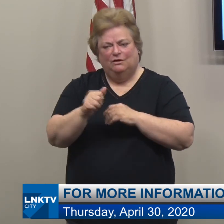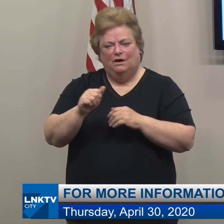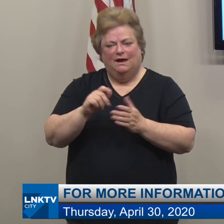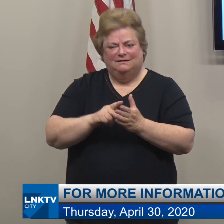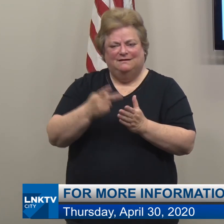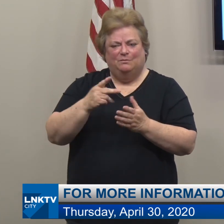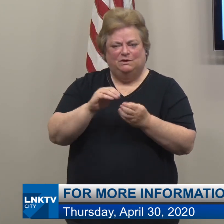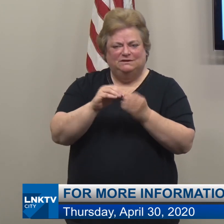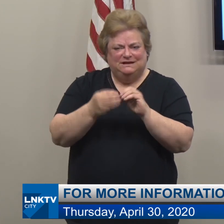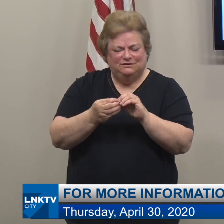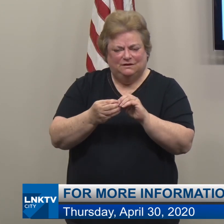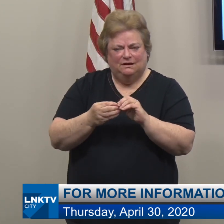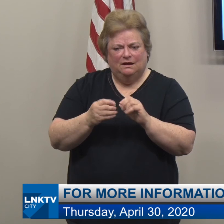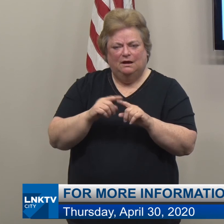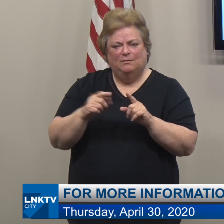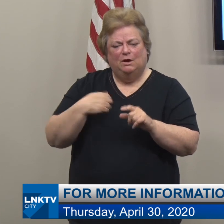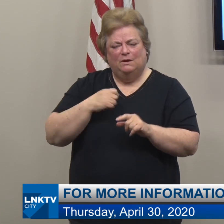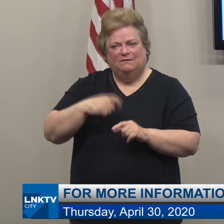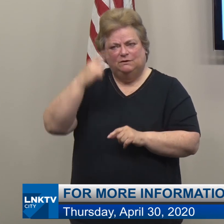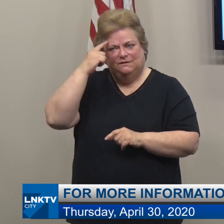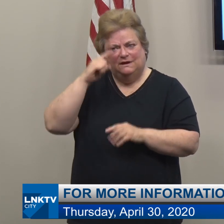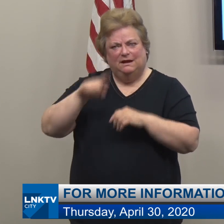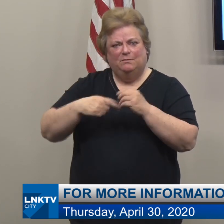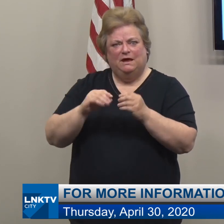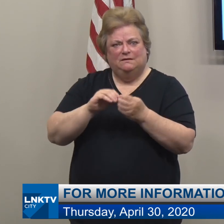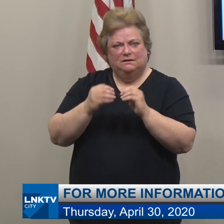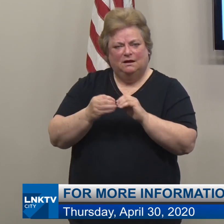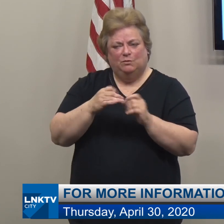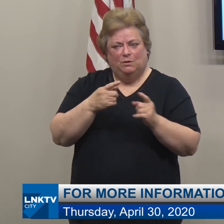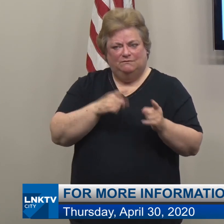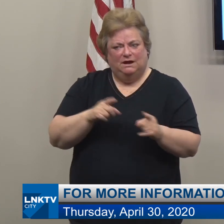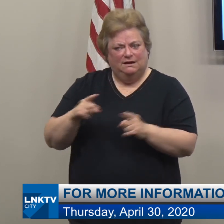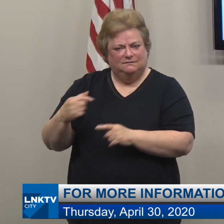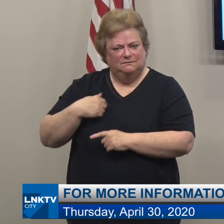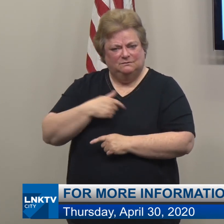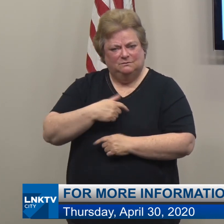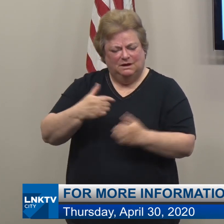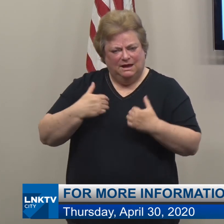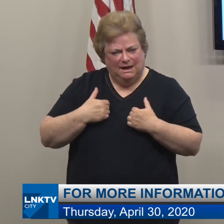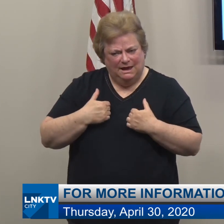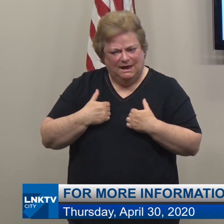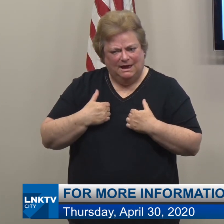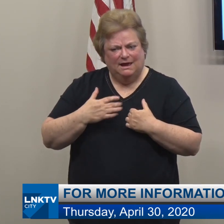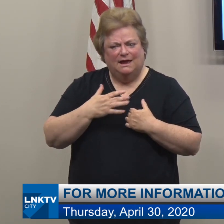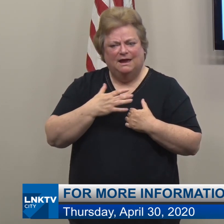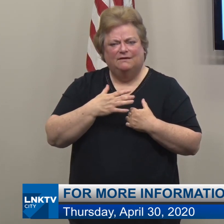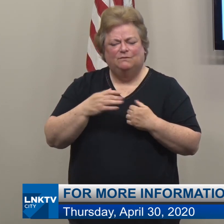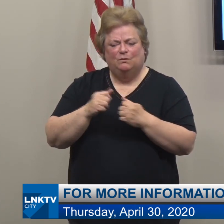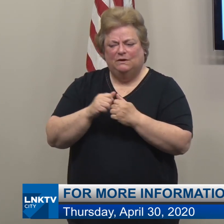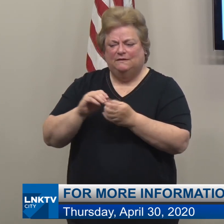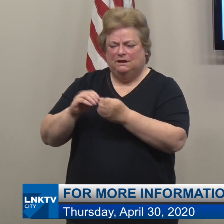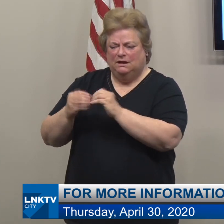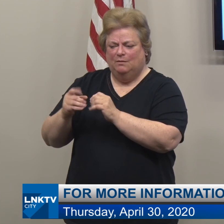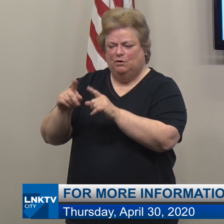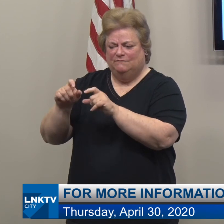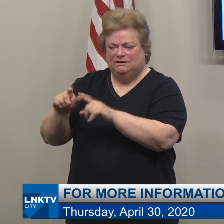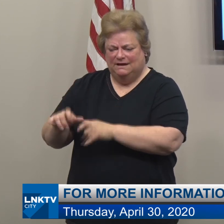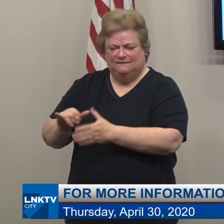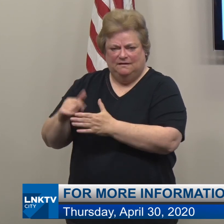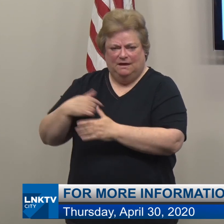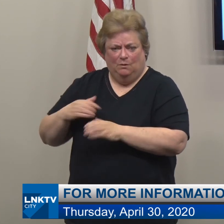but then we have to think about the number of cases we have in accordance with the amount of testing that's being